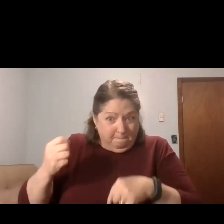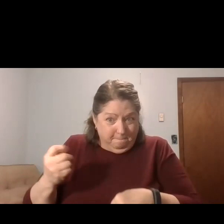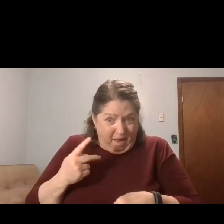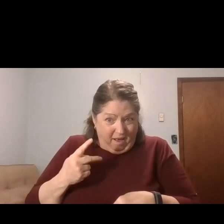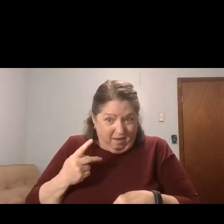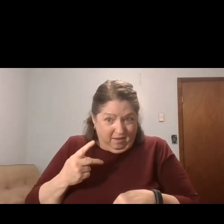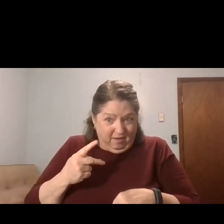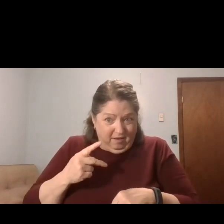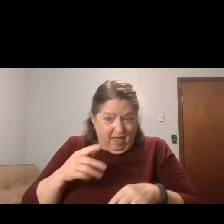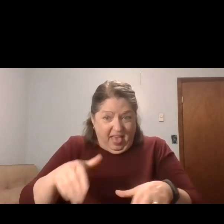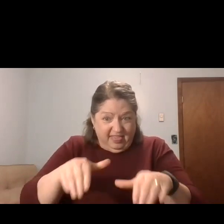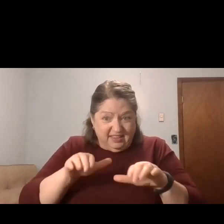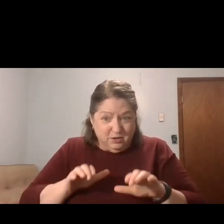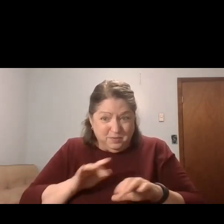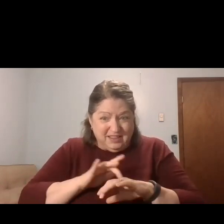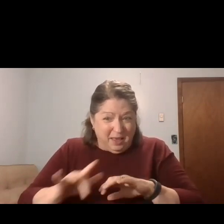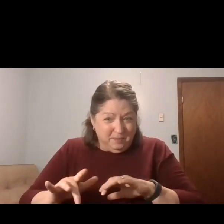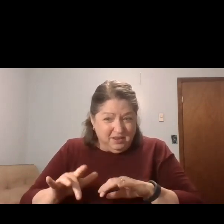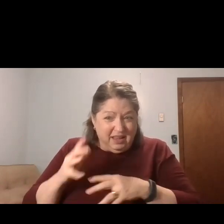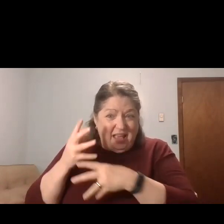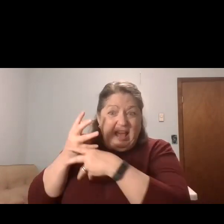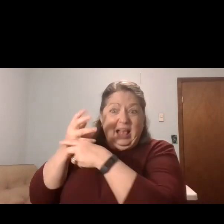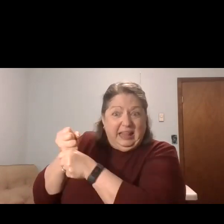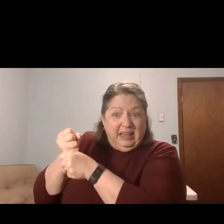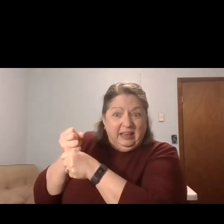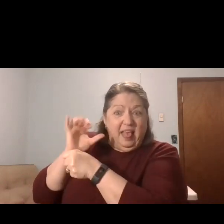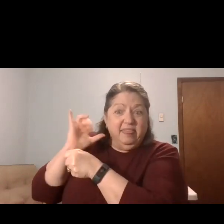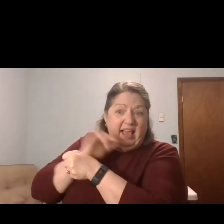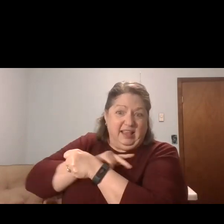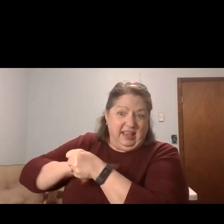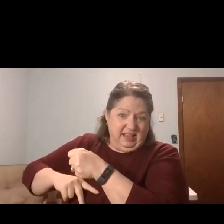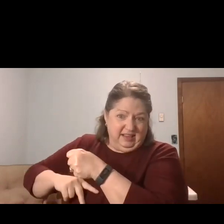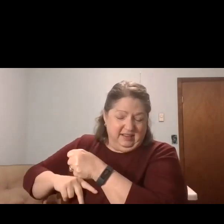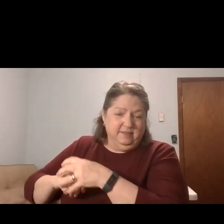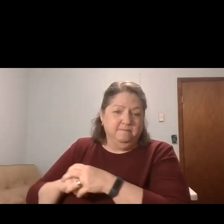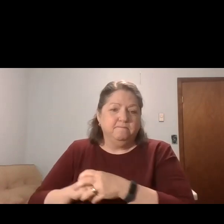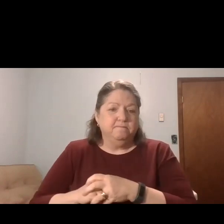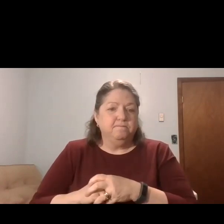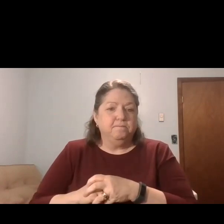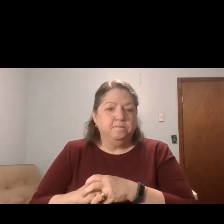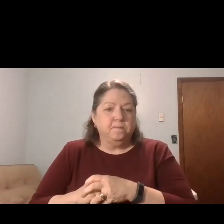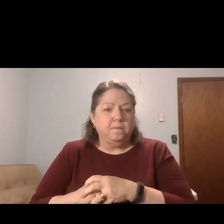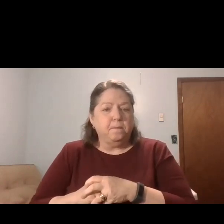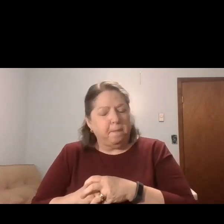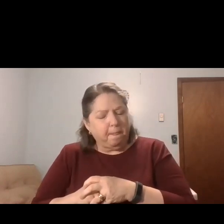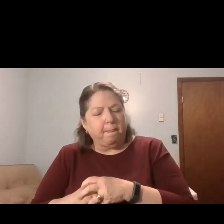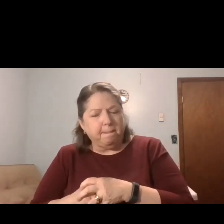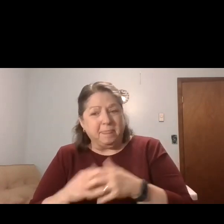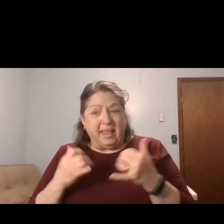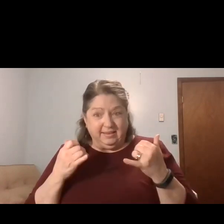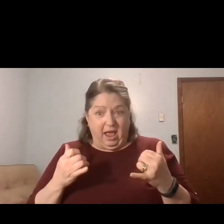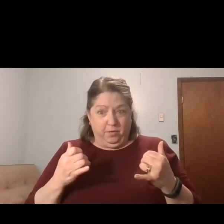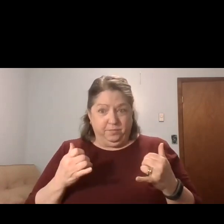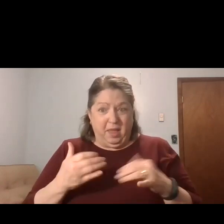empty. Cling to the King. I want to give you a chance this day before I close by giving